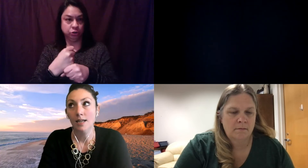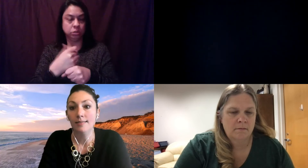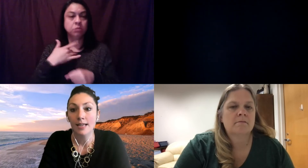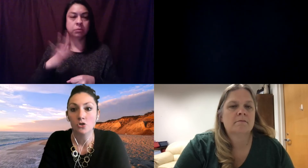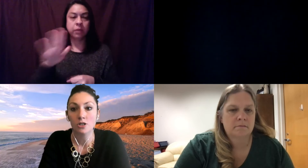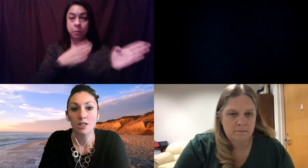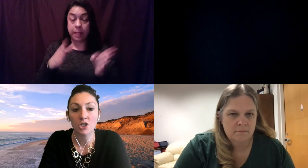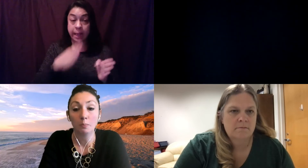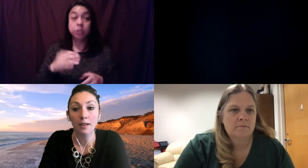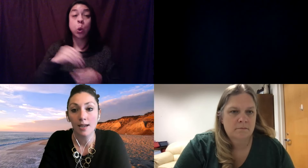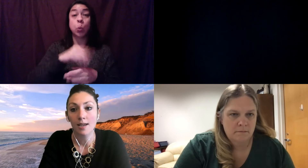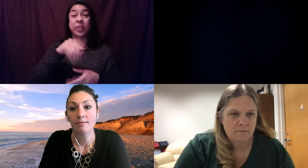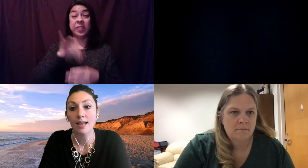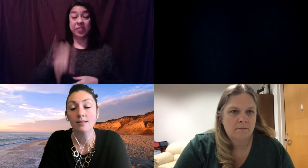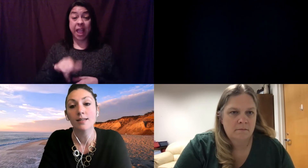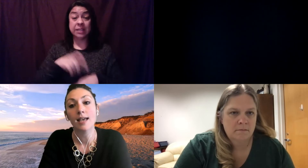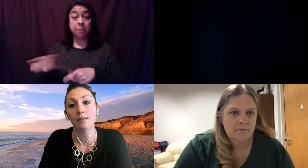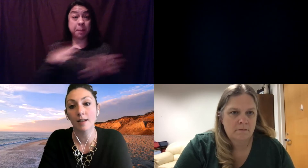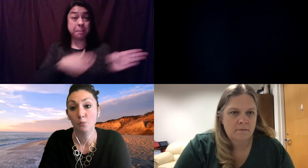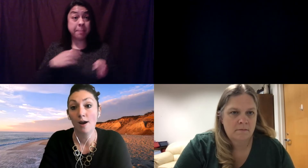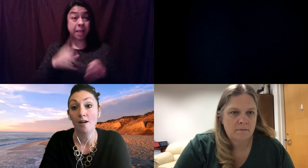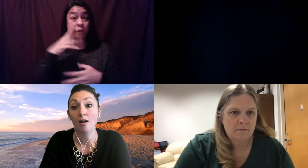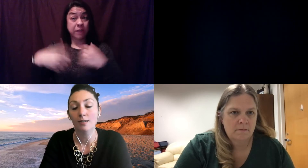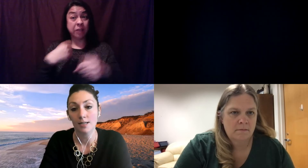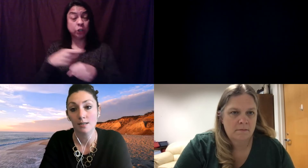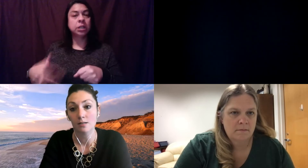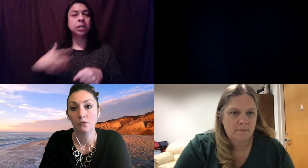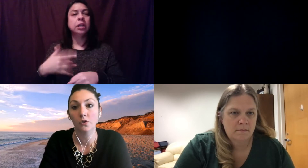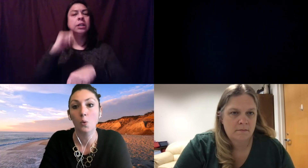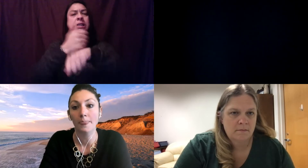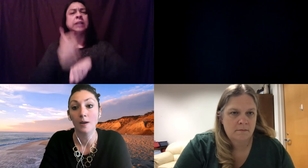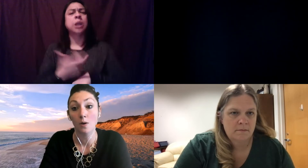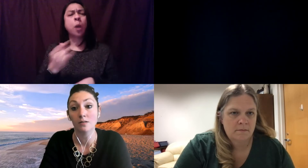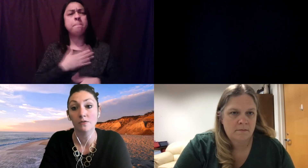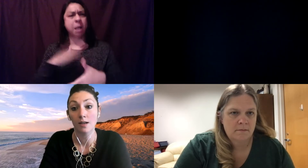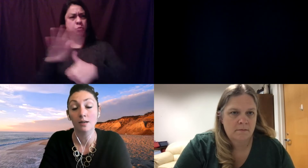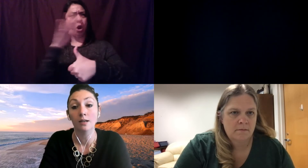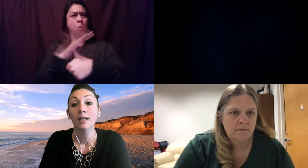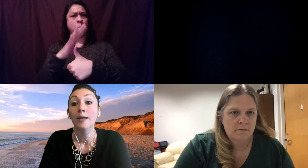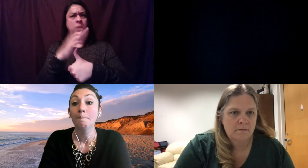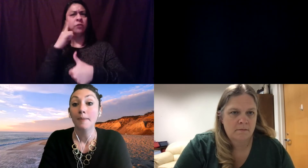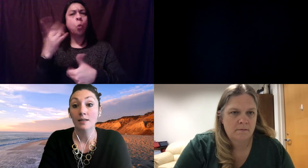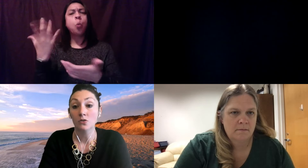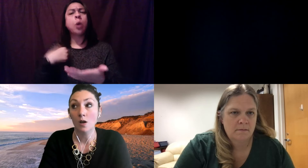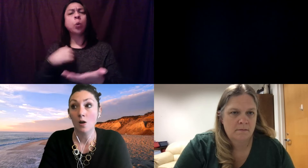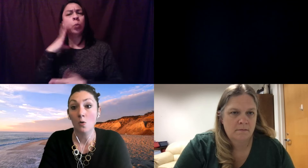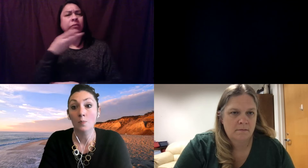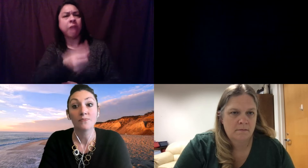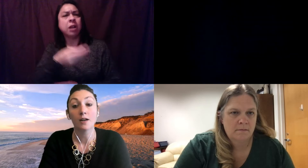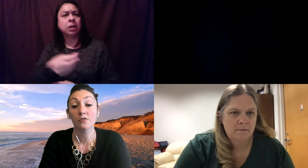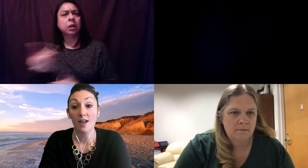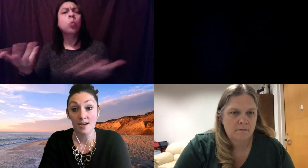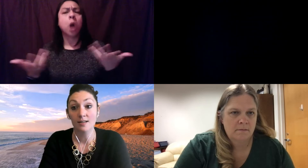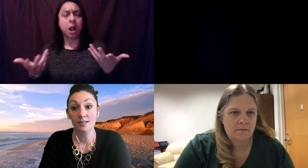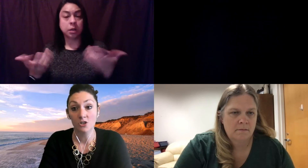And in that strategic plan, they set their priorities for what they want to fund. And so